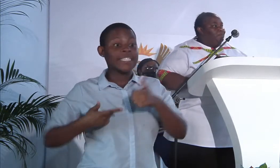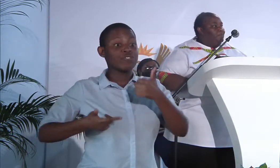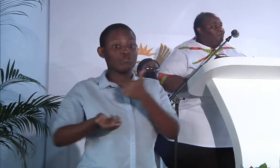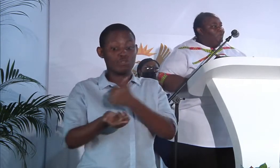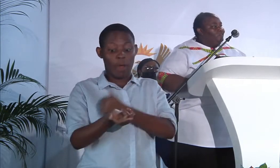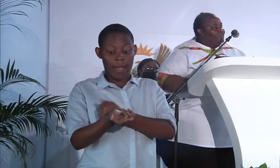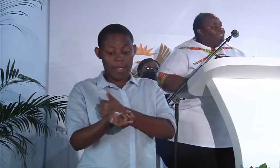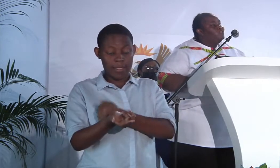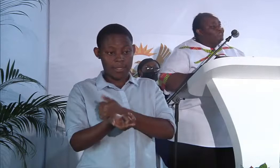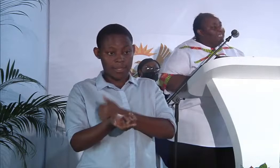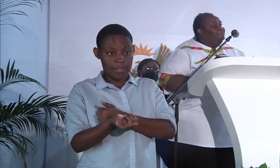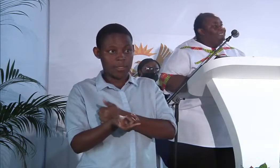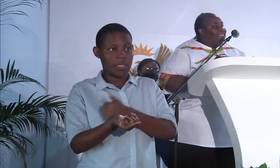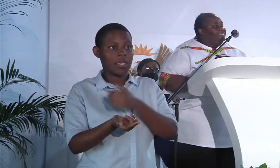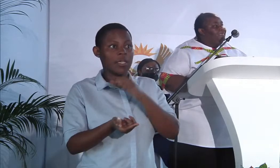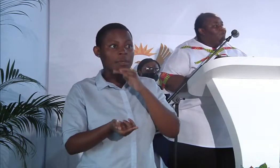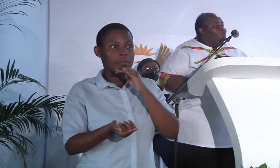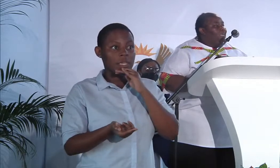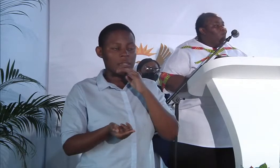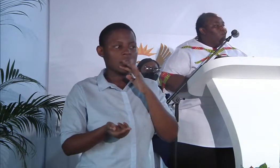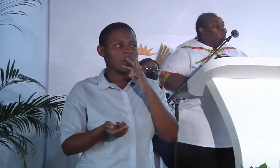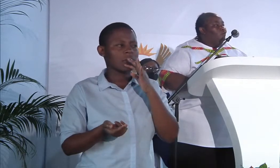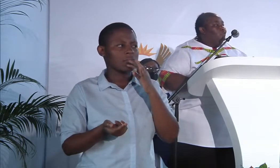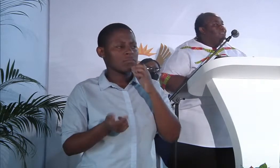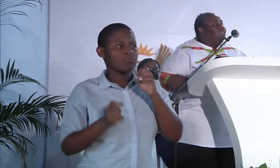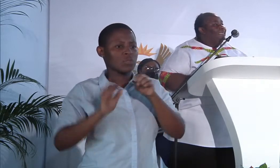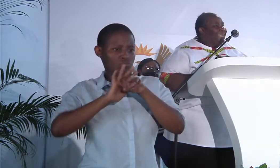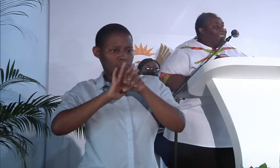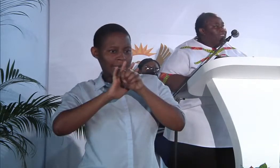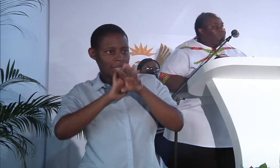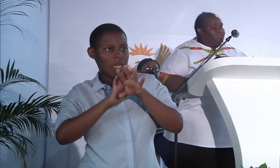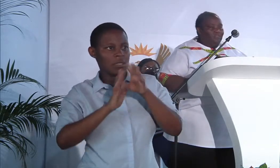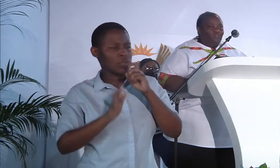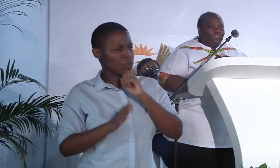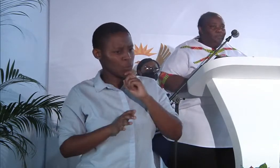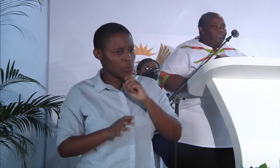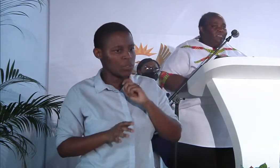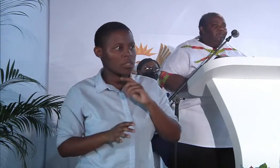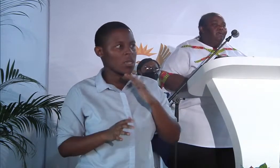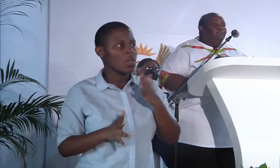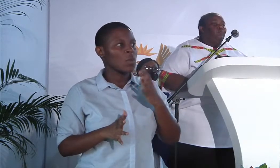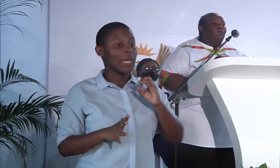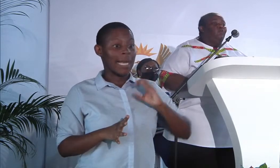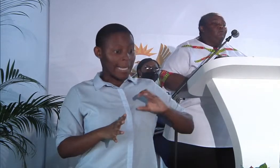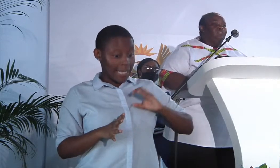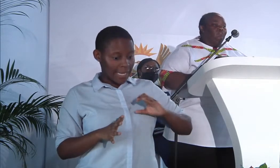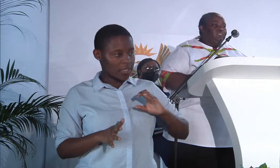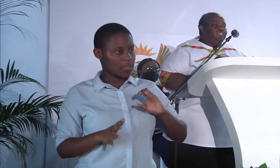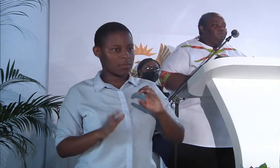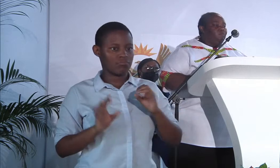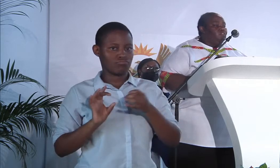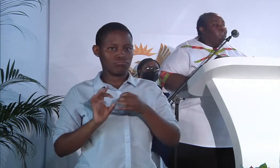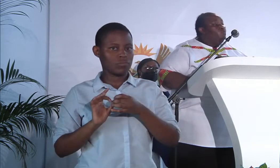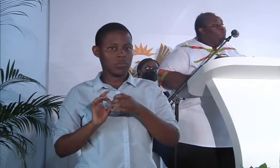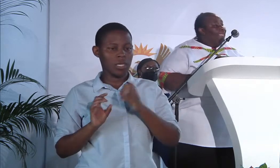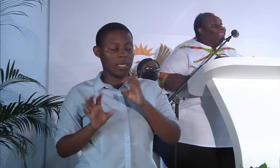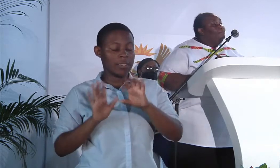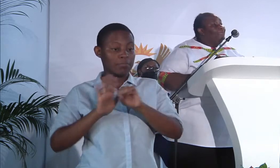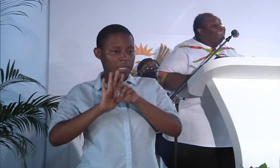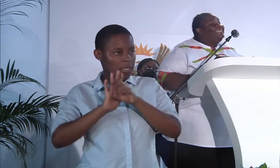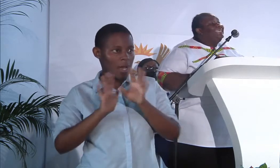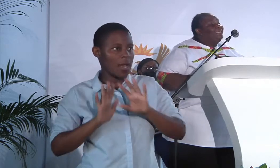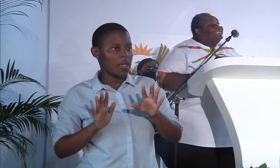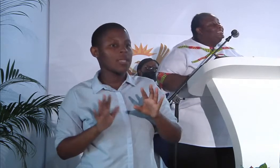and people are using social media. We are not called clients in social media, but we are called users because we end